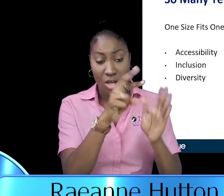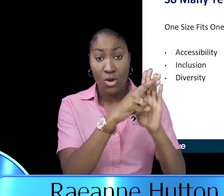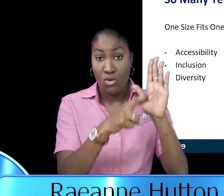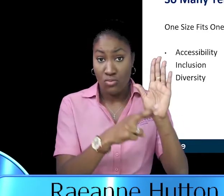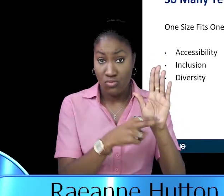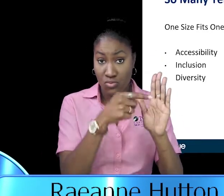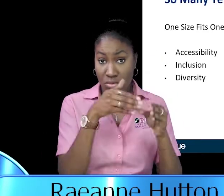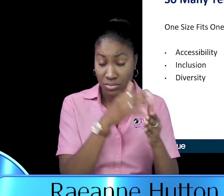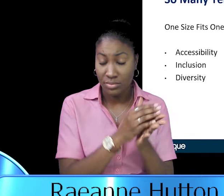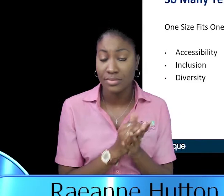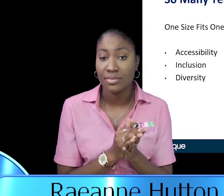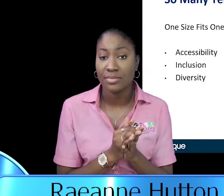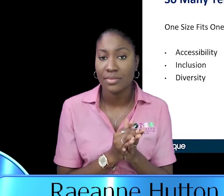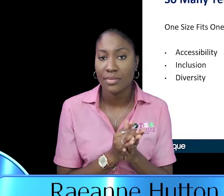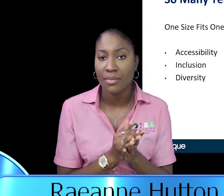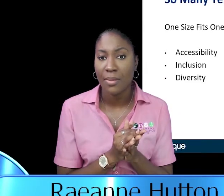Those guidelines,